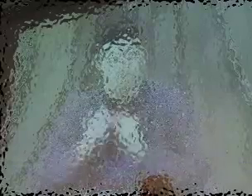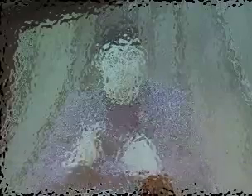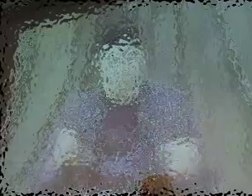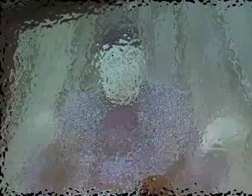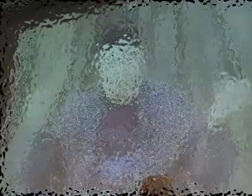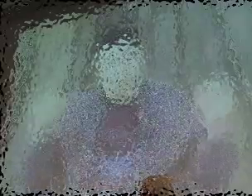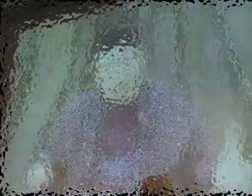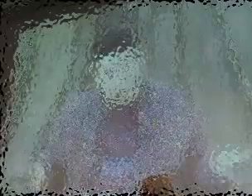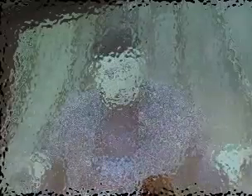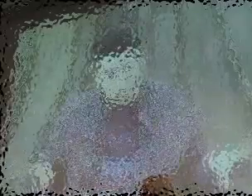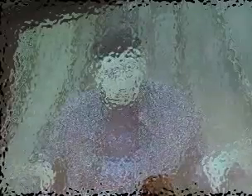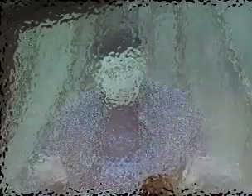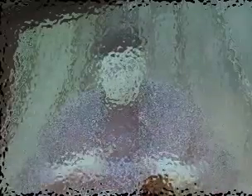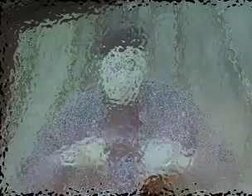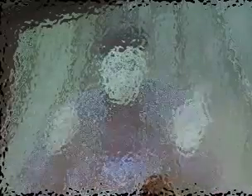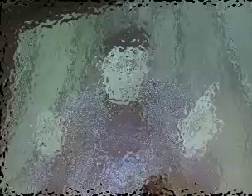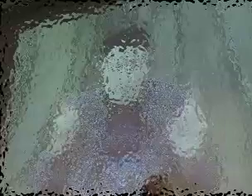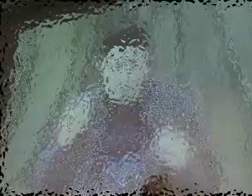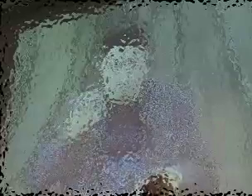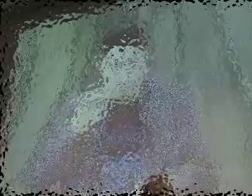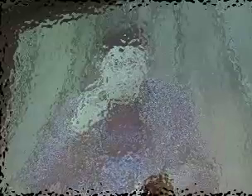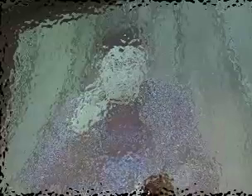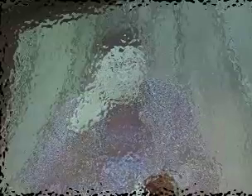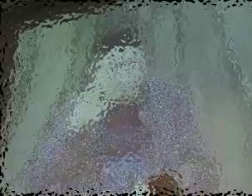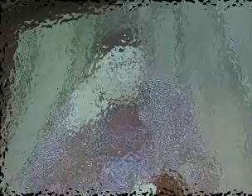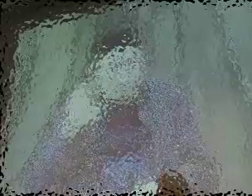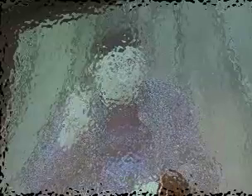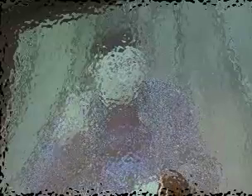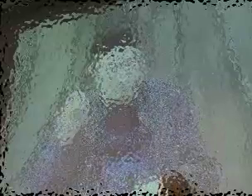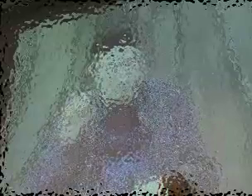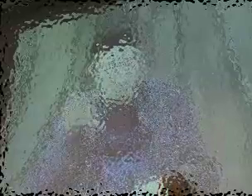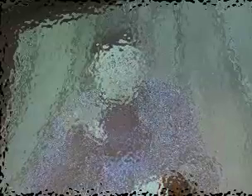Noel's baseball team lost, but the